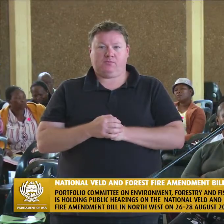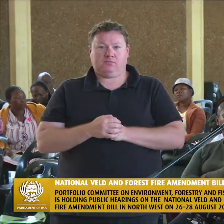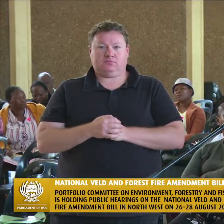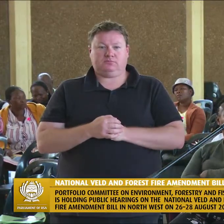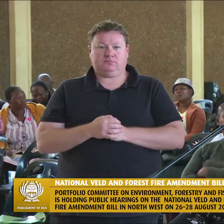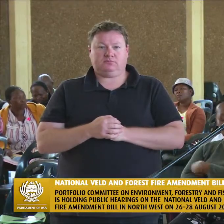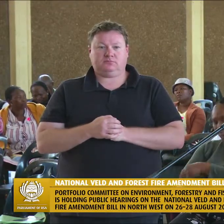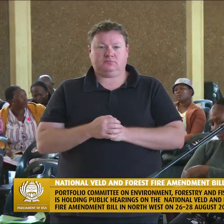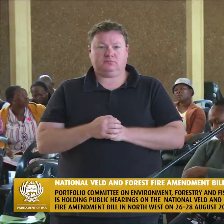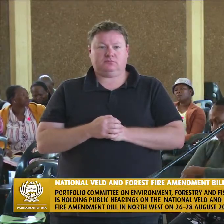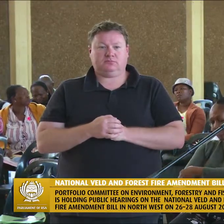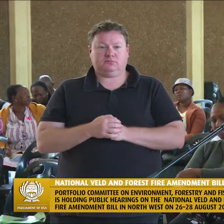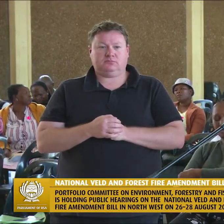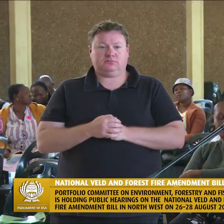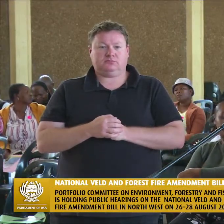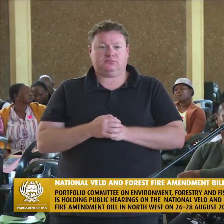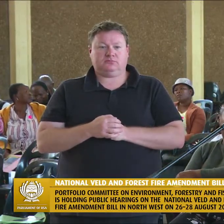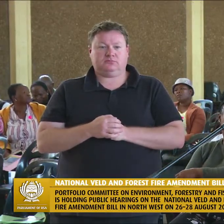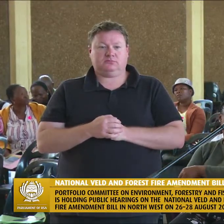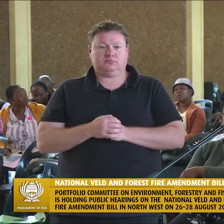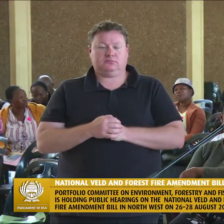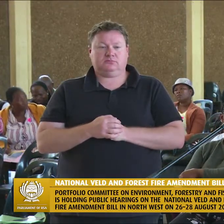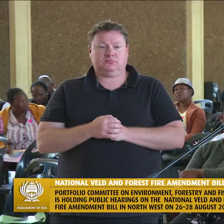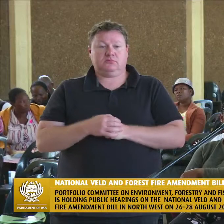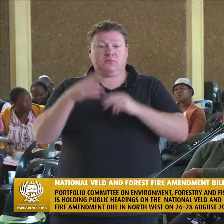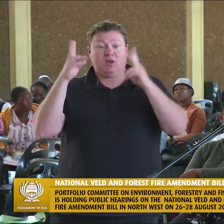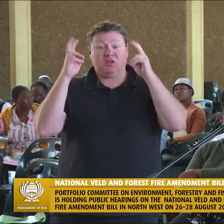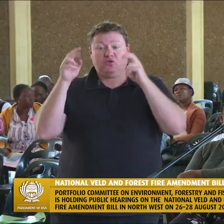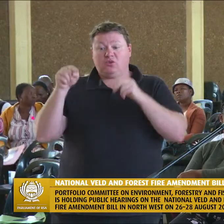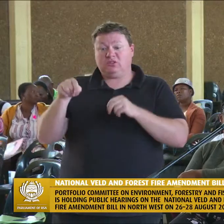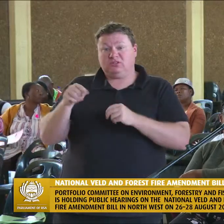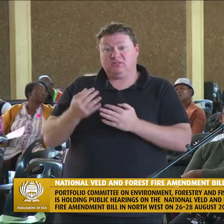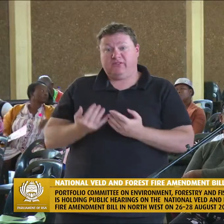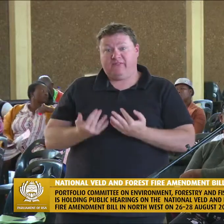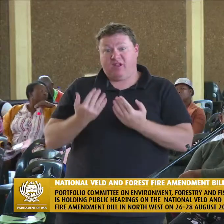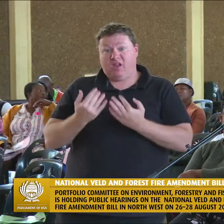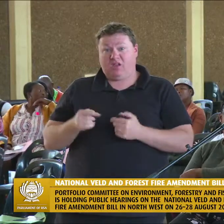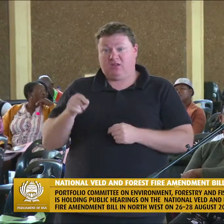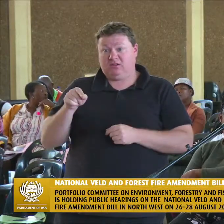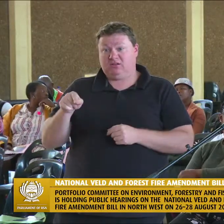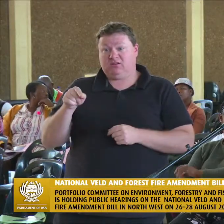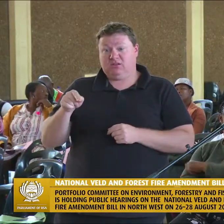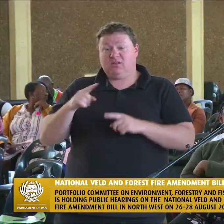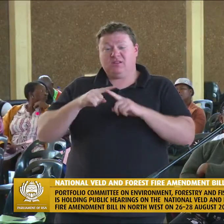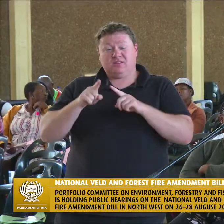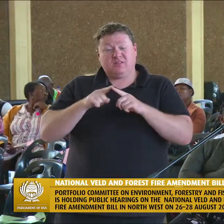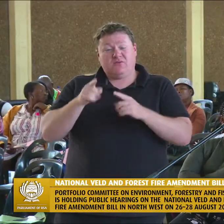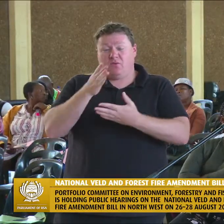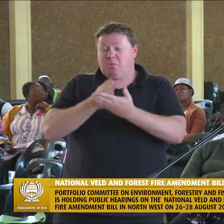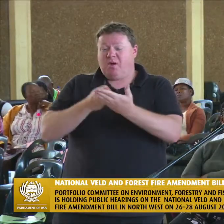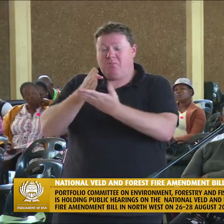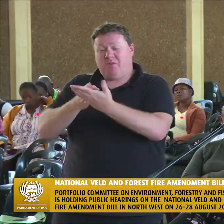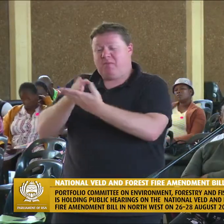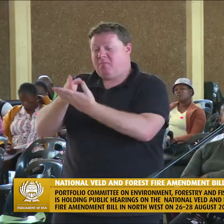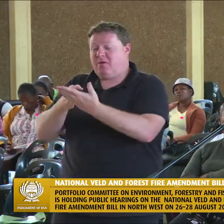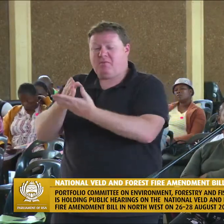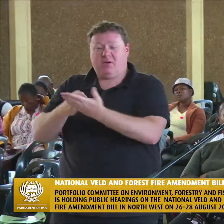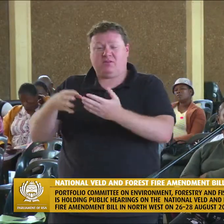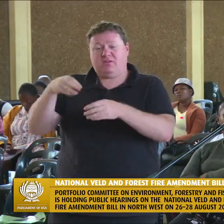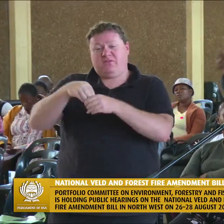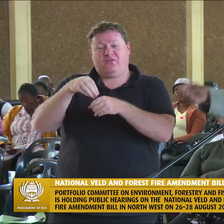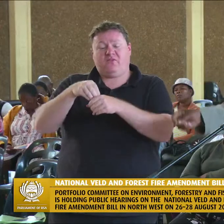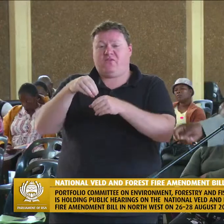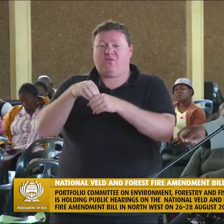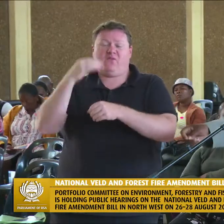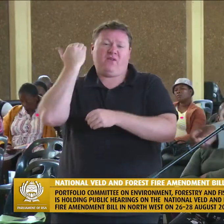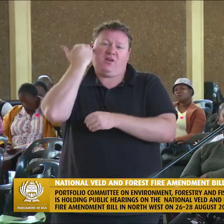this issue of uh fire it's it has lots of segments from government